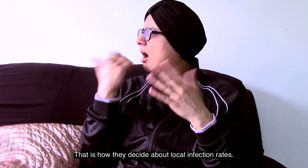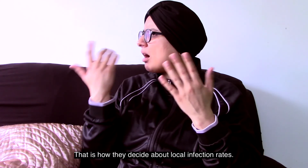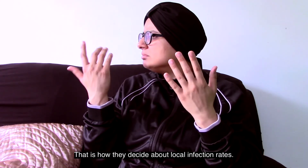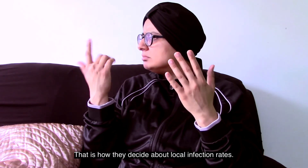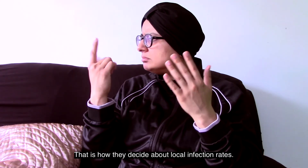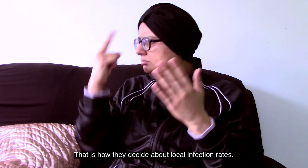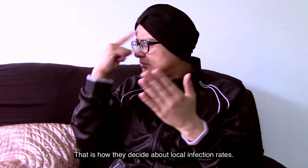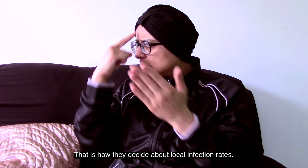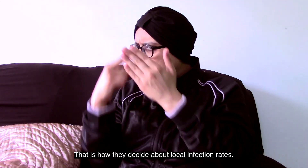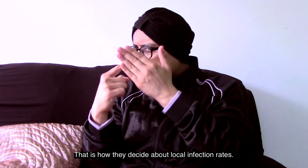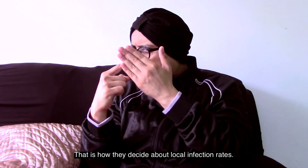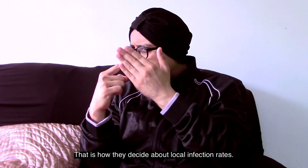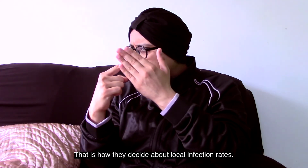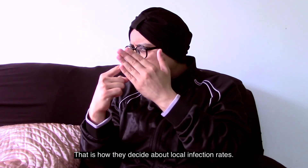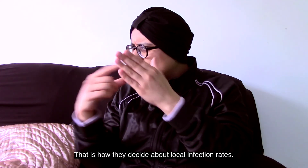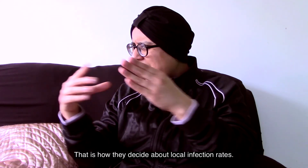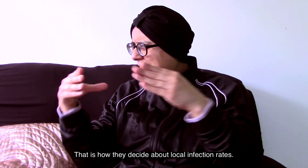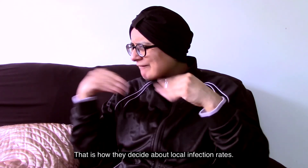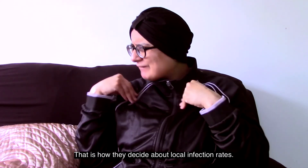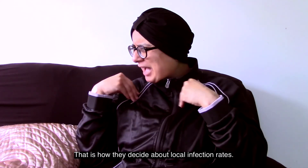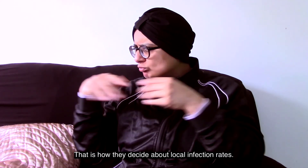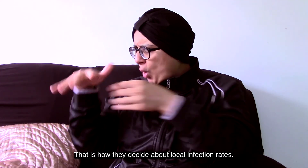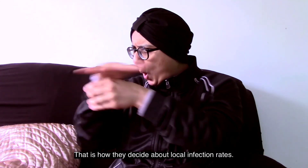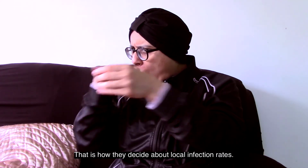That's how they decide about local infection rates.